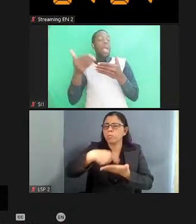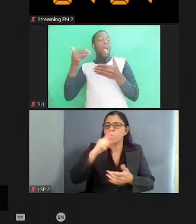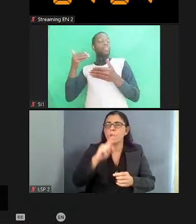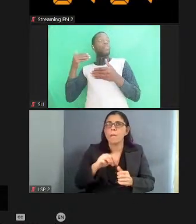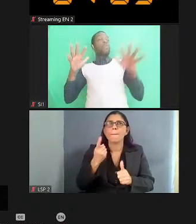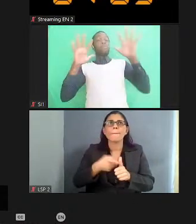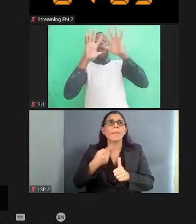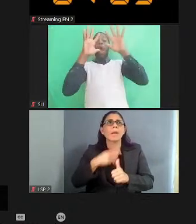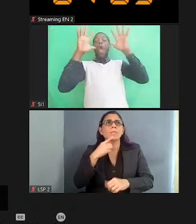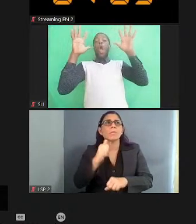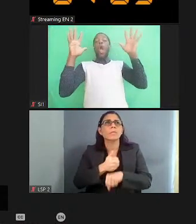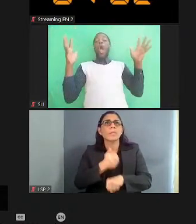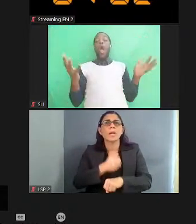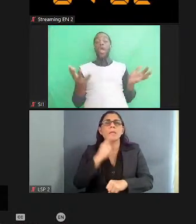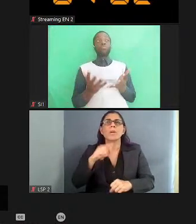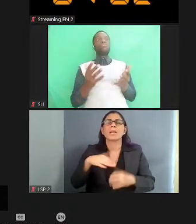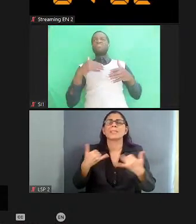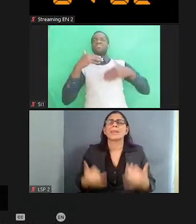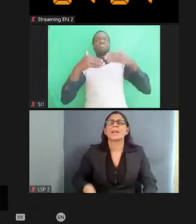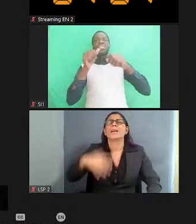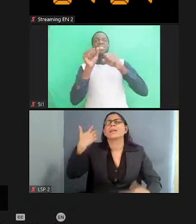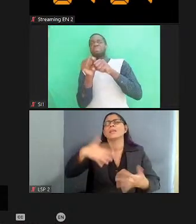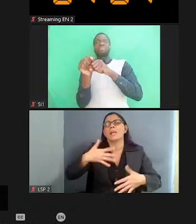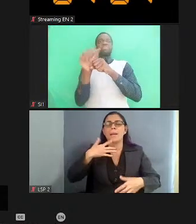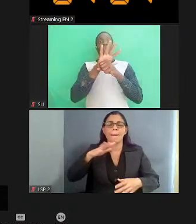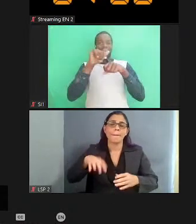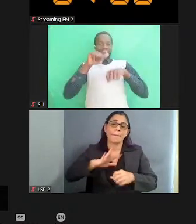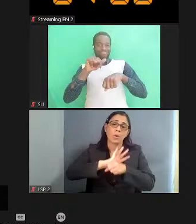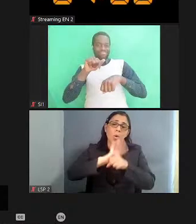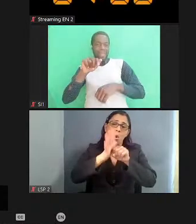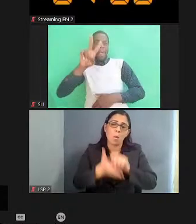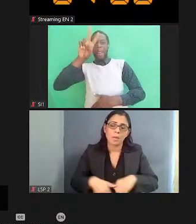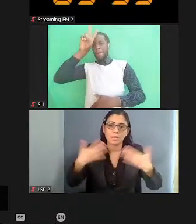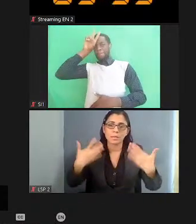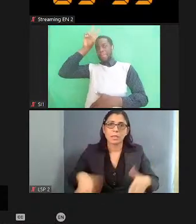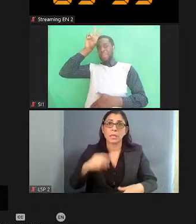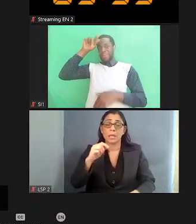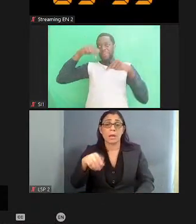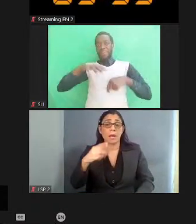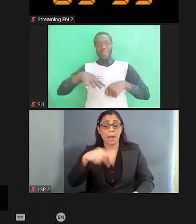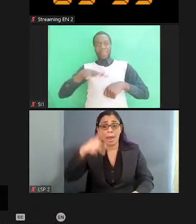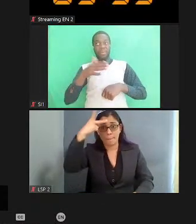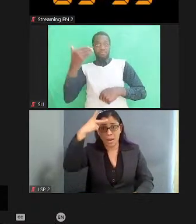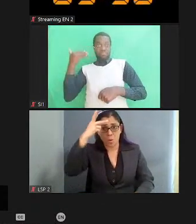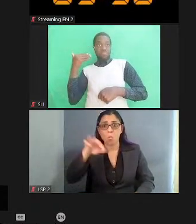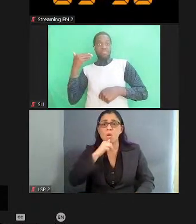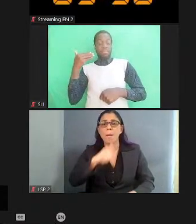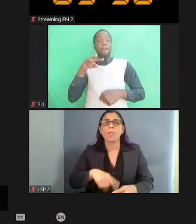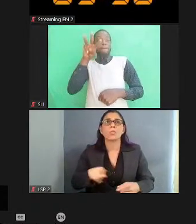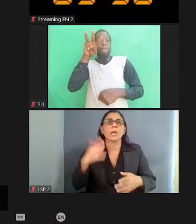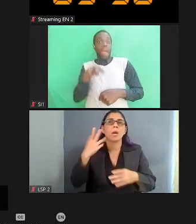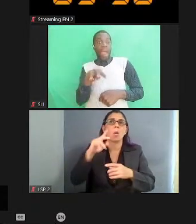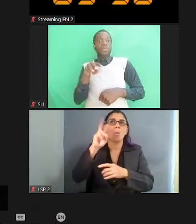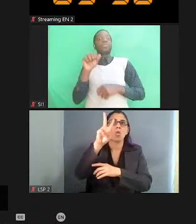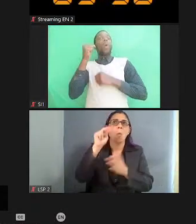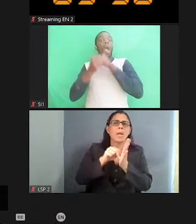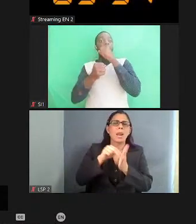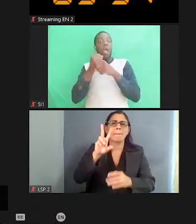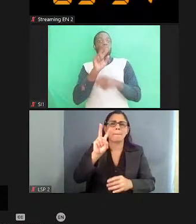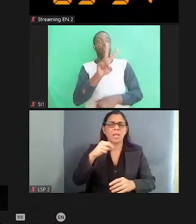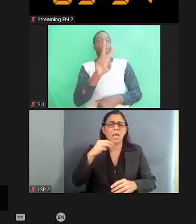stated the pandemic we had the clear the pandemic in march 2020